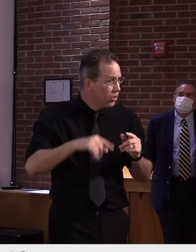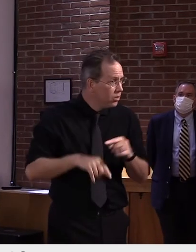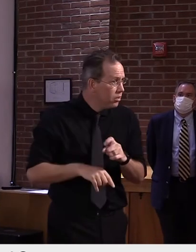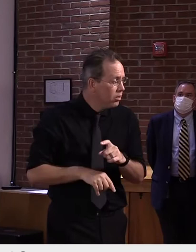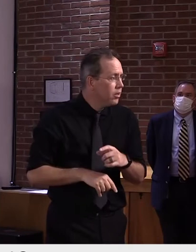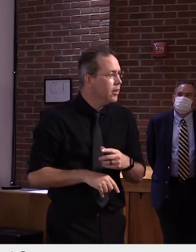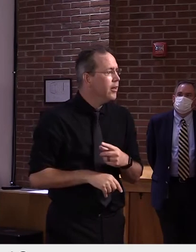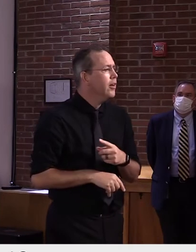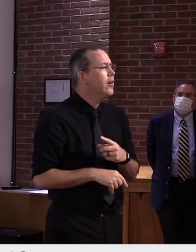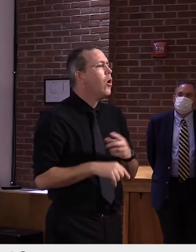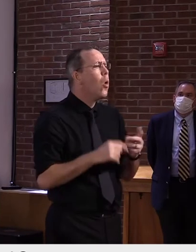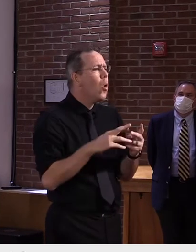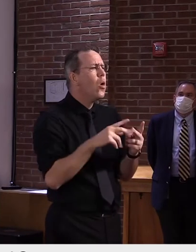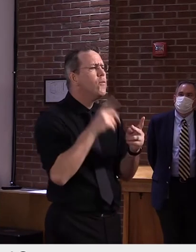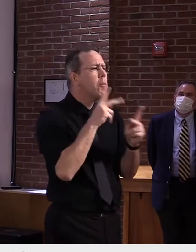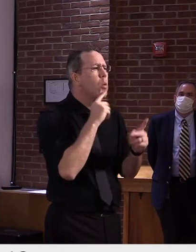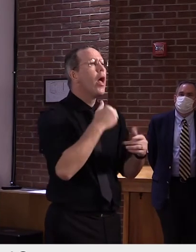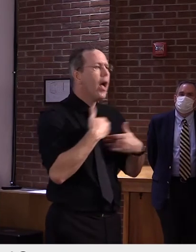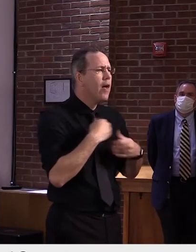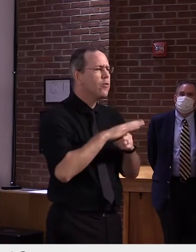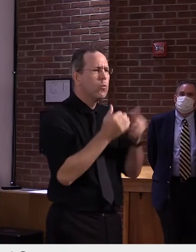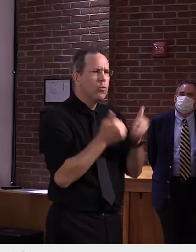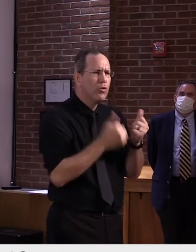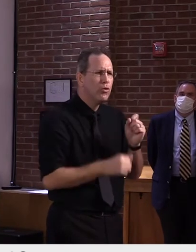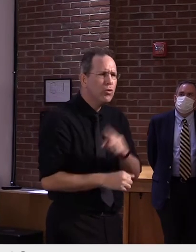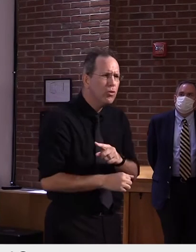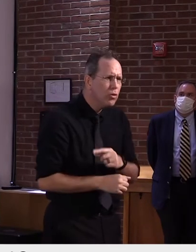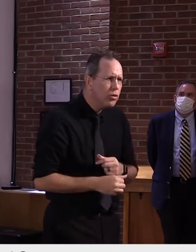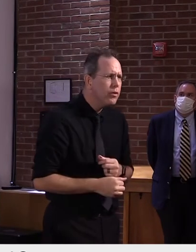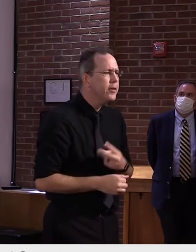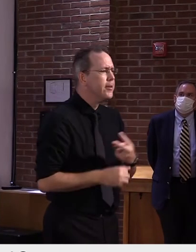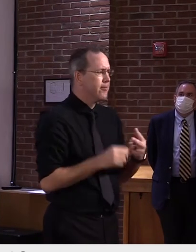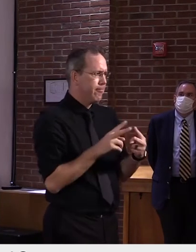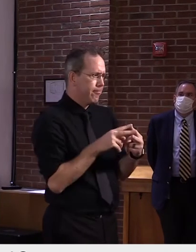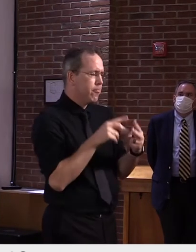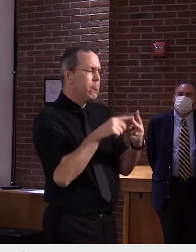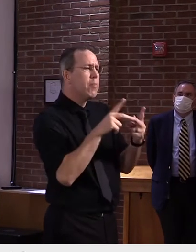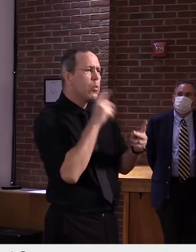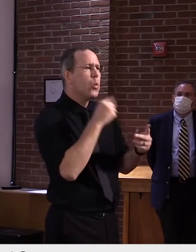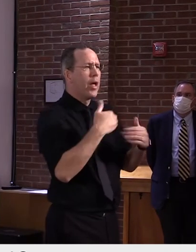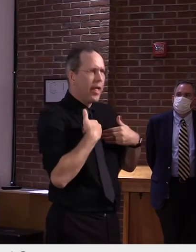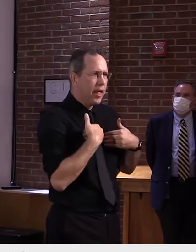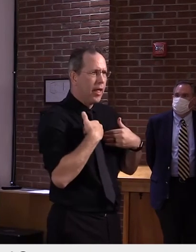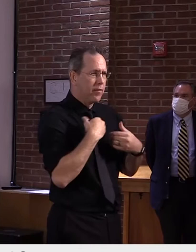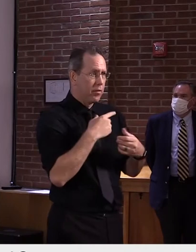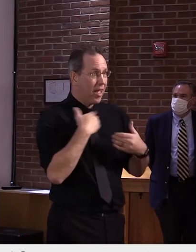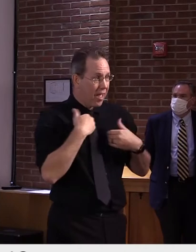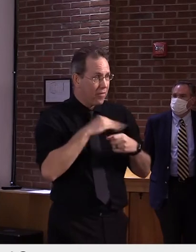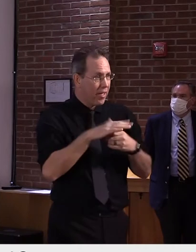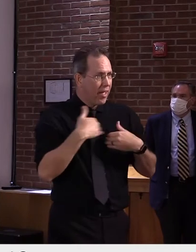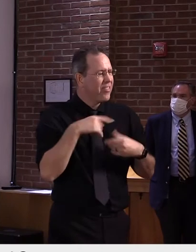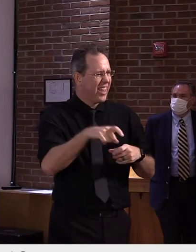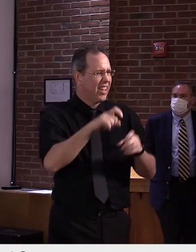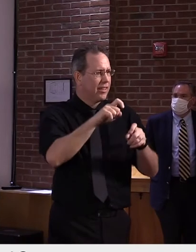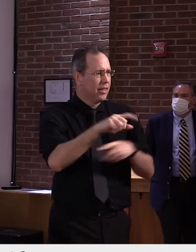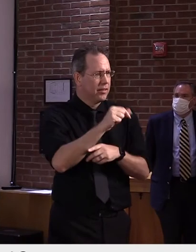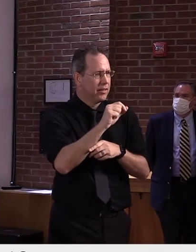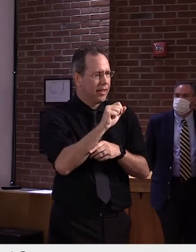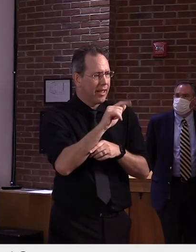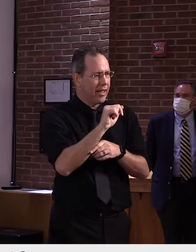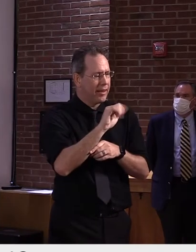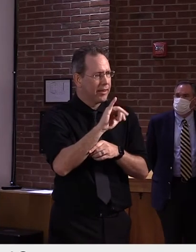using this test. And I don't know if you want to consider it a failure rate or an accuracy rate, but 2 out of 17,